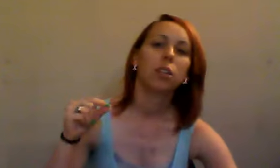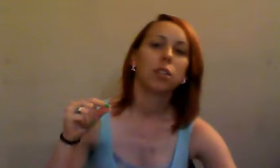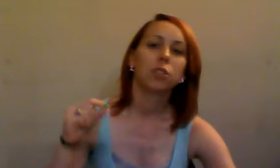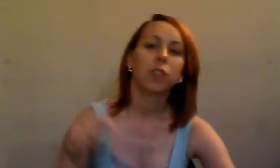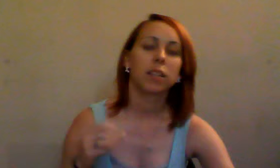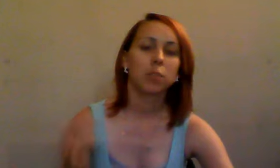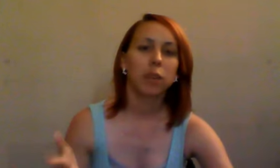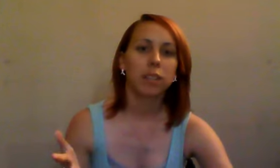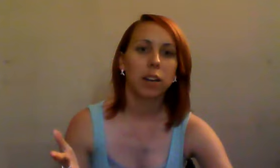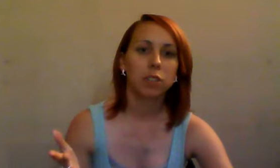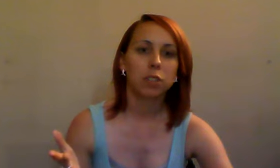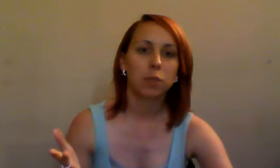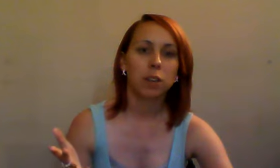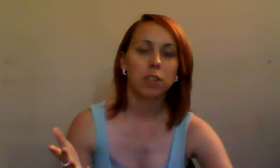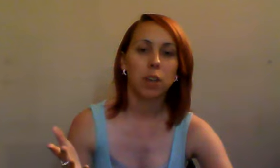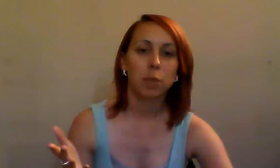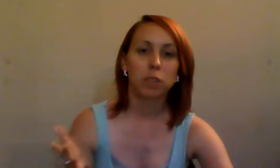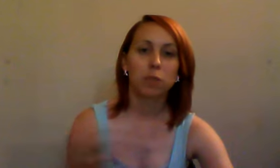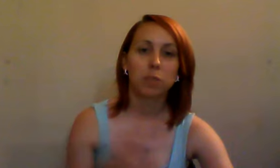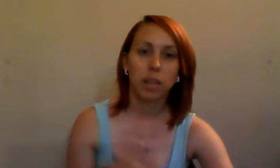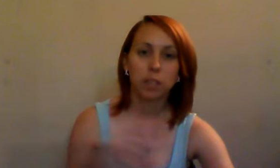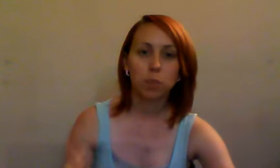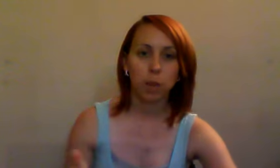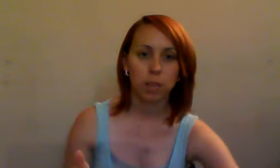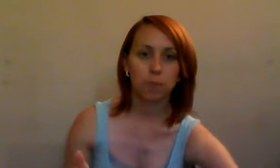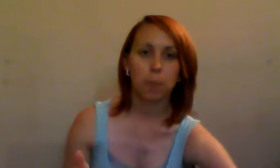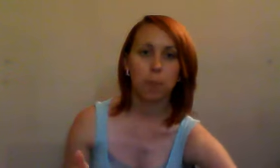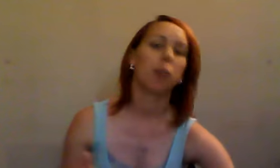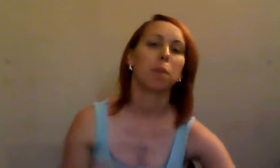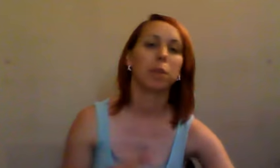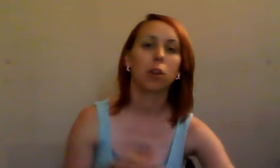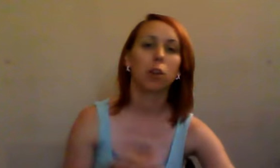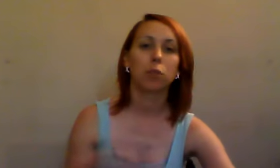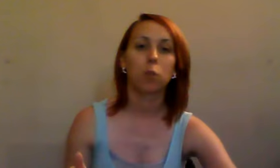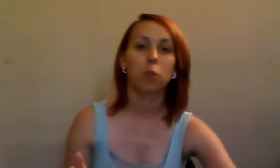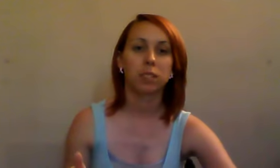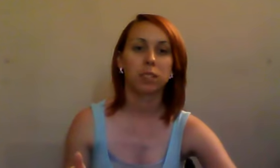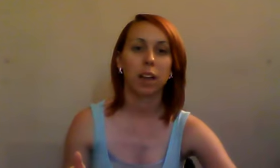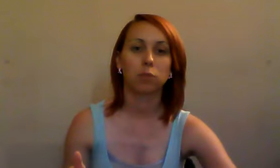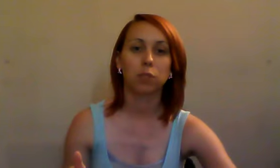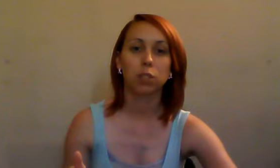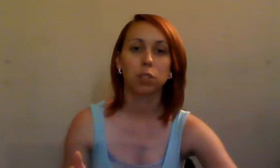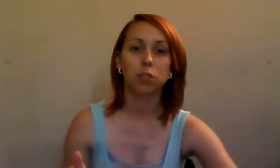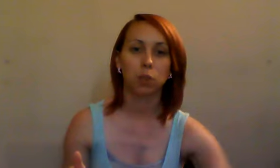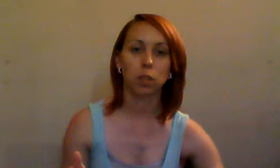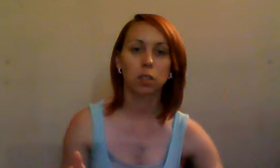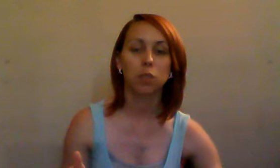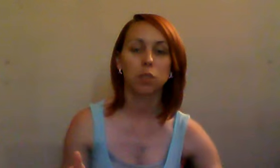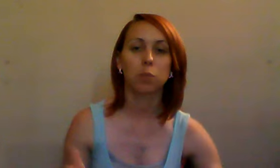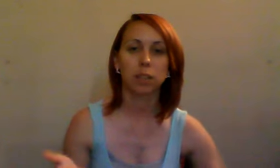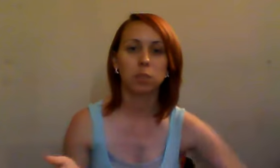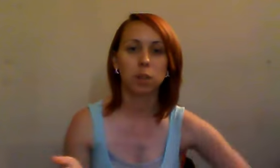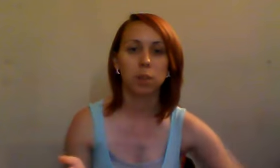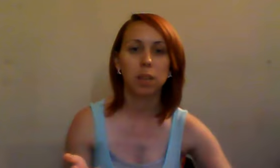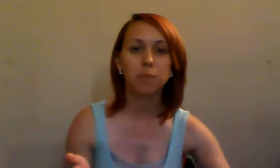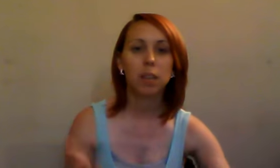So that's a breakdown of each one of the numbers from 10 to 20. I'm going to go through them once now, very slowly. You can practice with me,